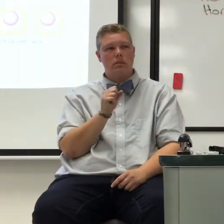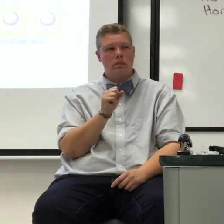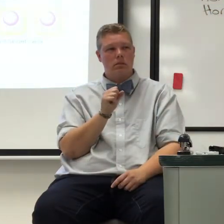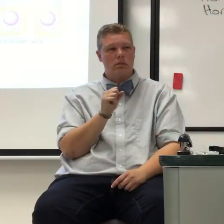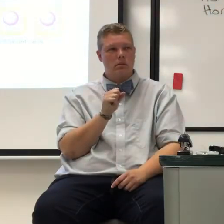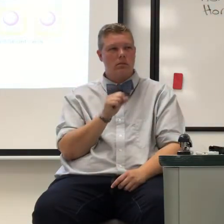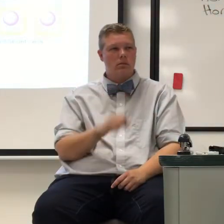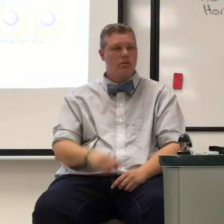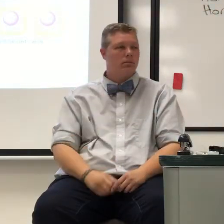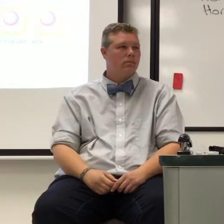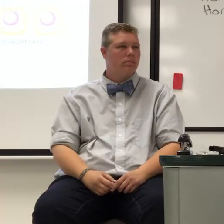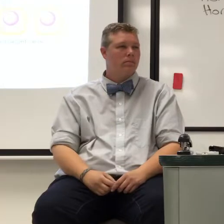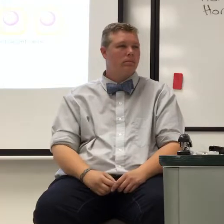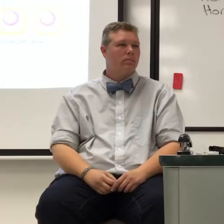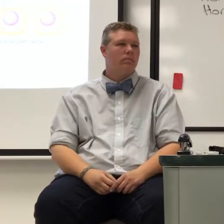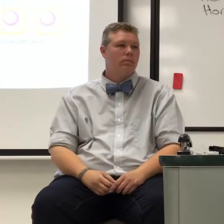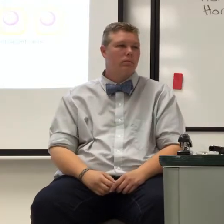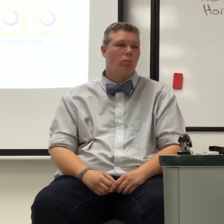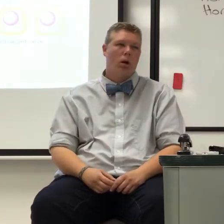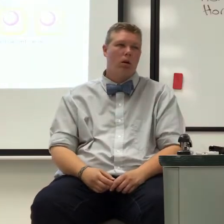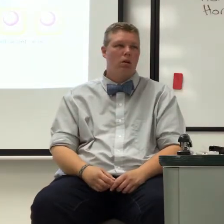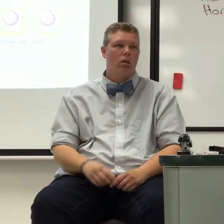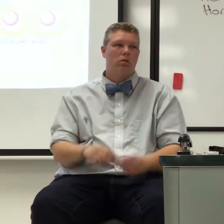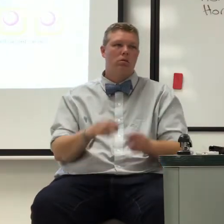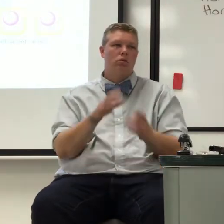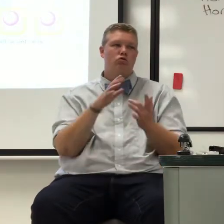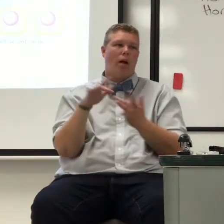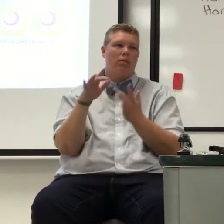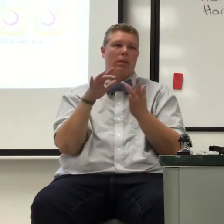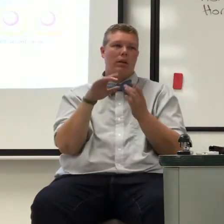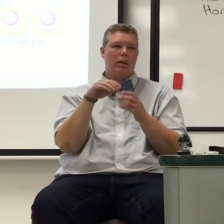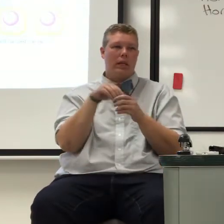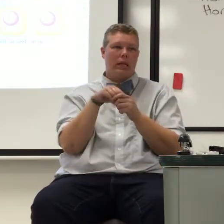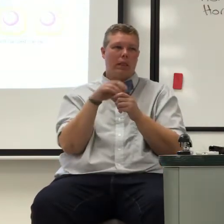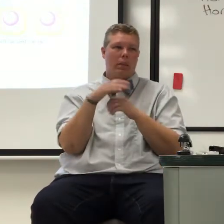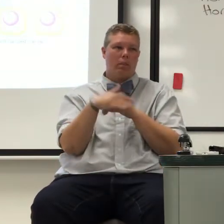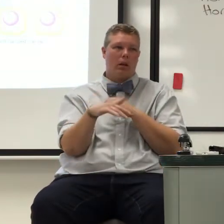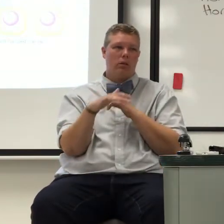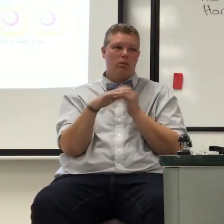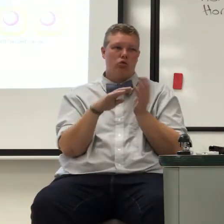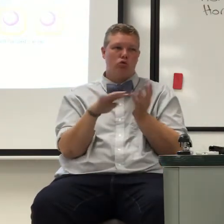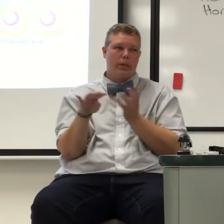Hormones travel, well, they travel in the bloodstream as pictured. They travel to